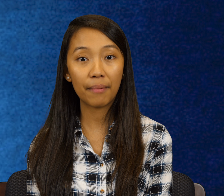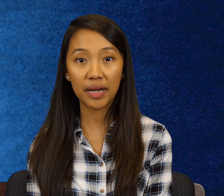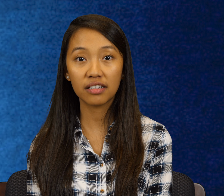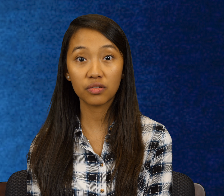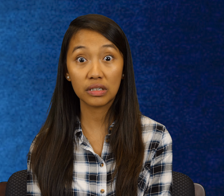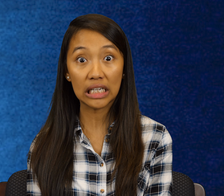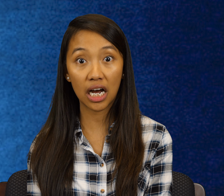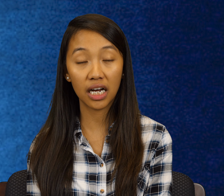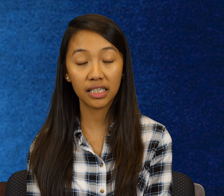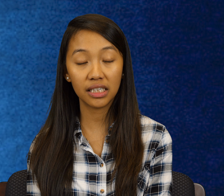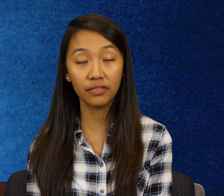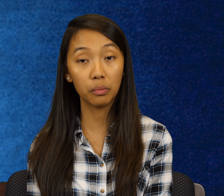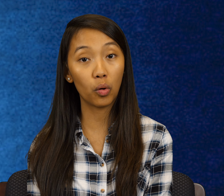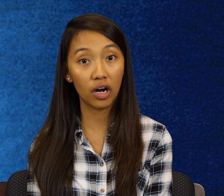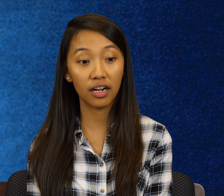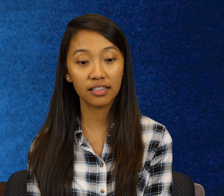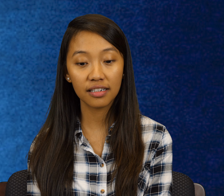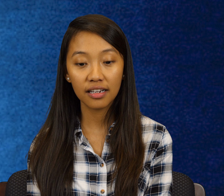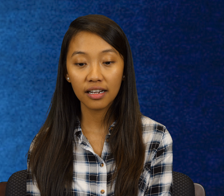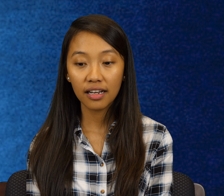made us really hot, even more hot.